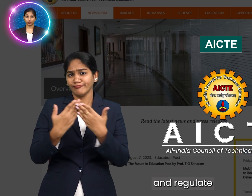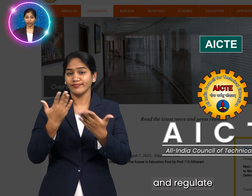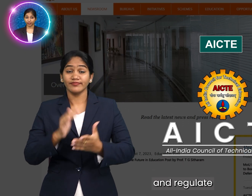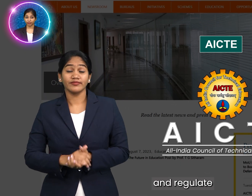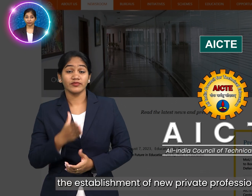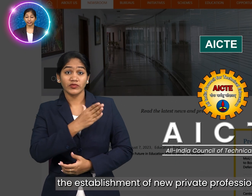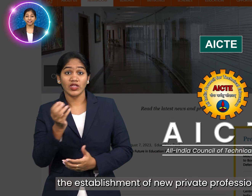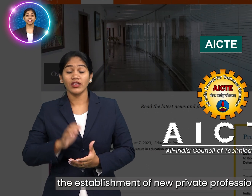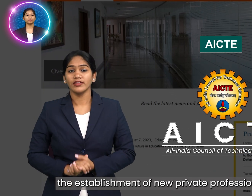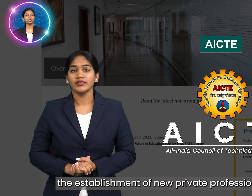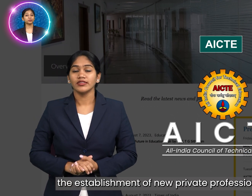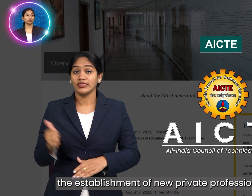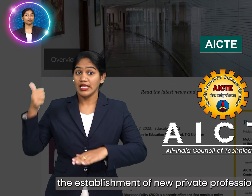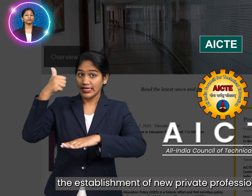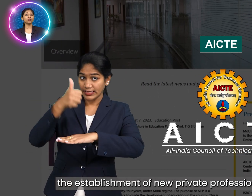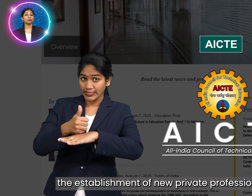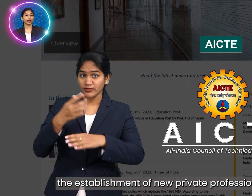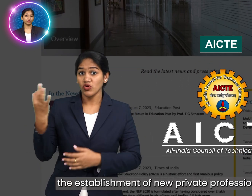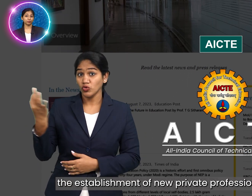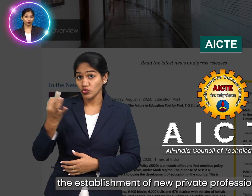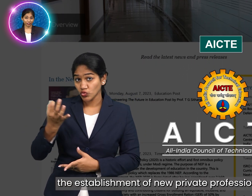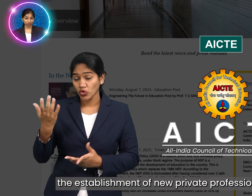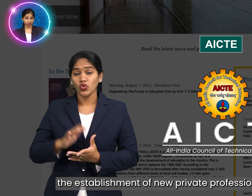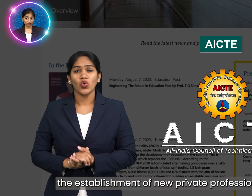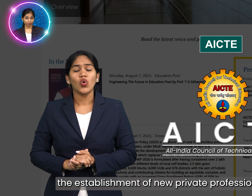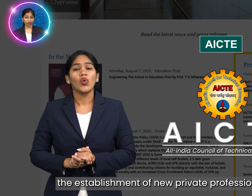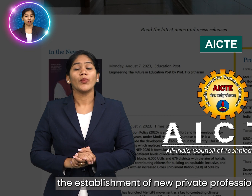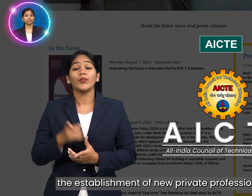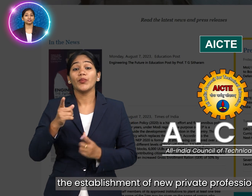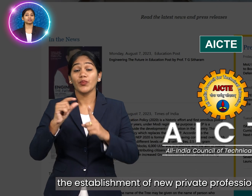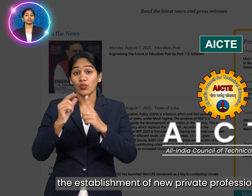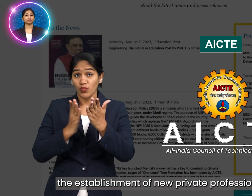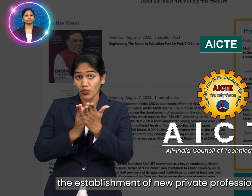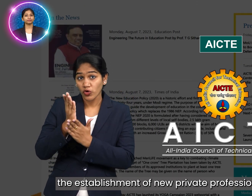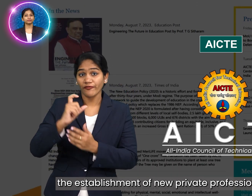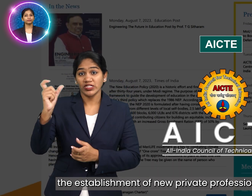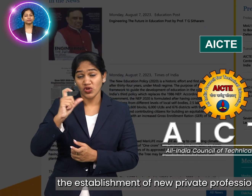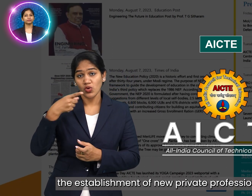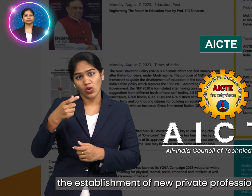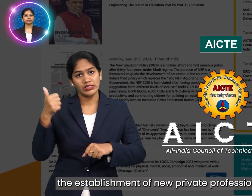And regulate the establishment of new private professional colleges.